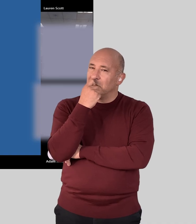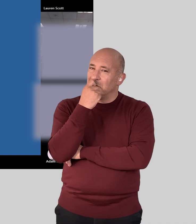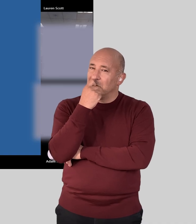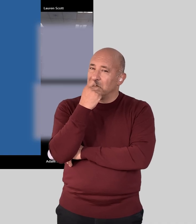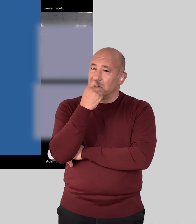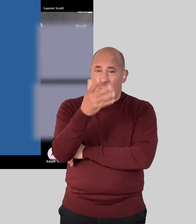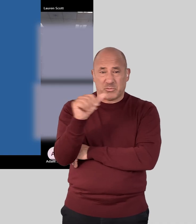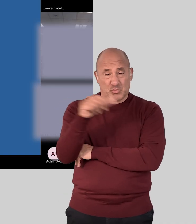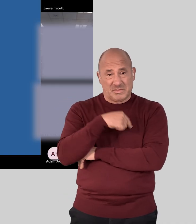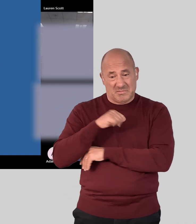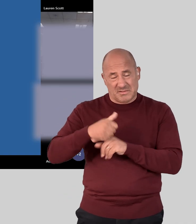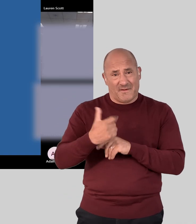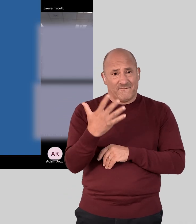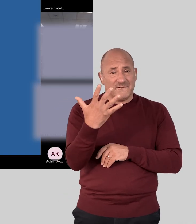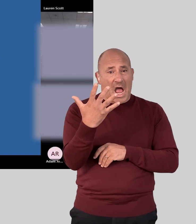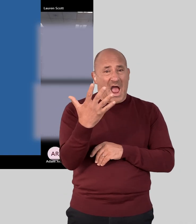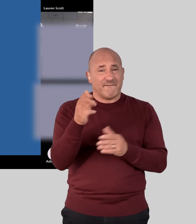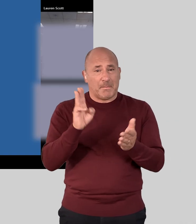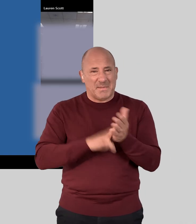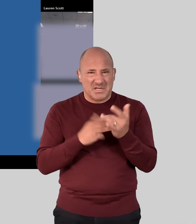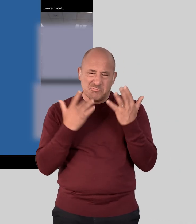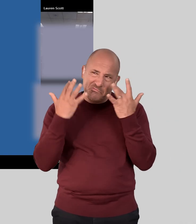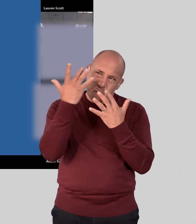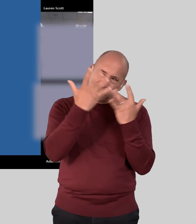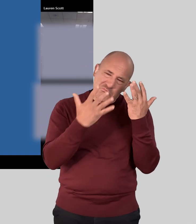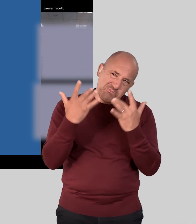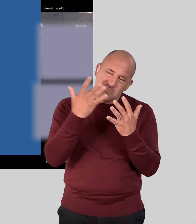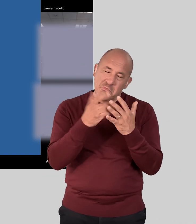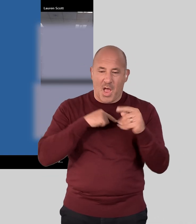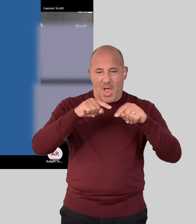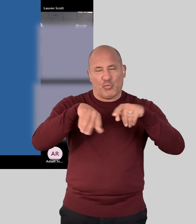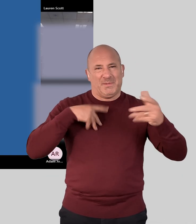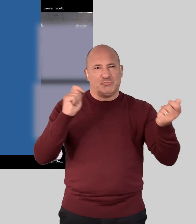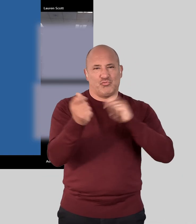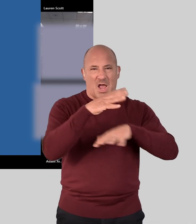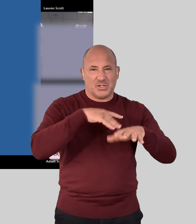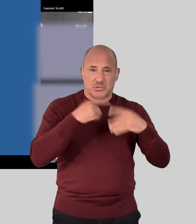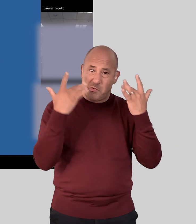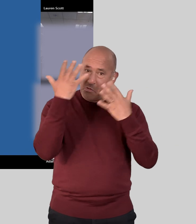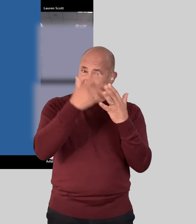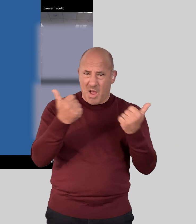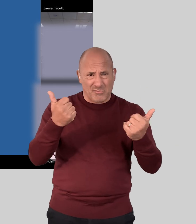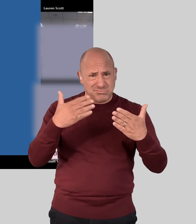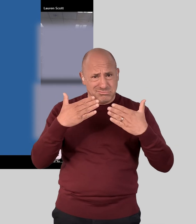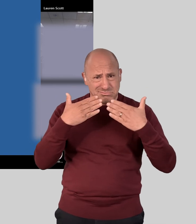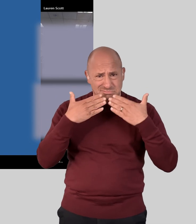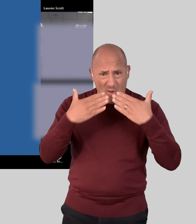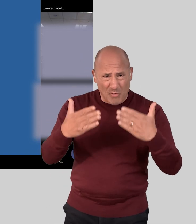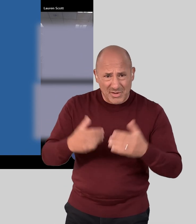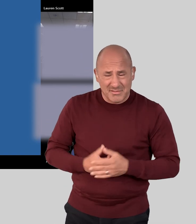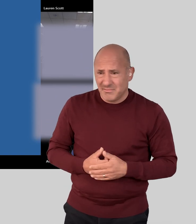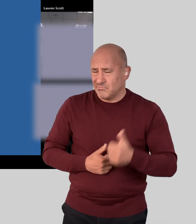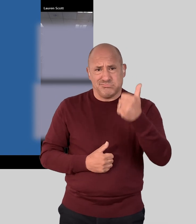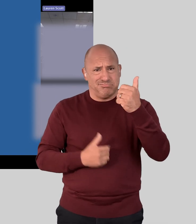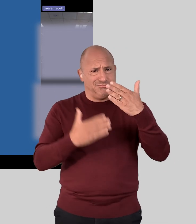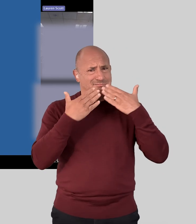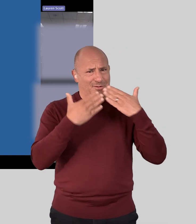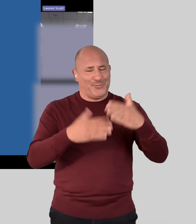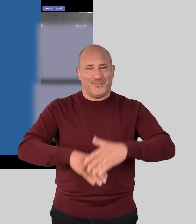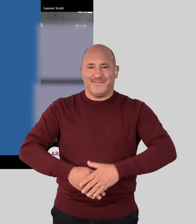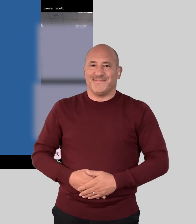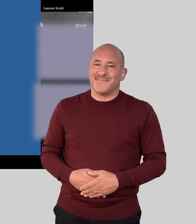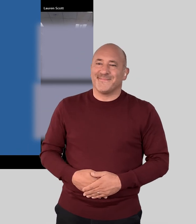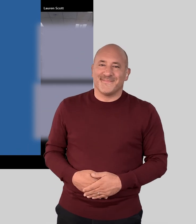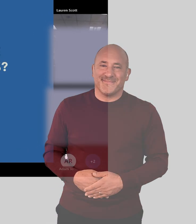Maybe we could spend the next 5 minutes thinking about that as we change the room. So thank you ever so much, Lauren. Thank you. Thanks,